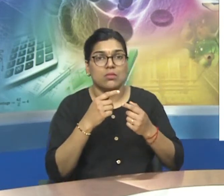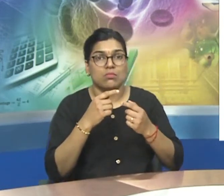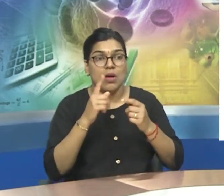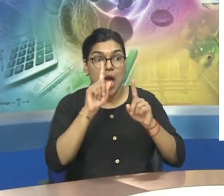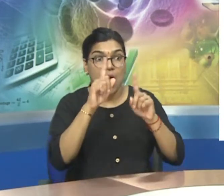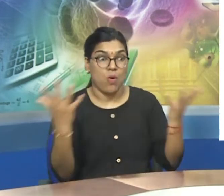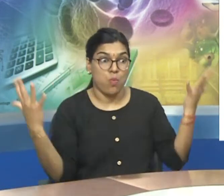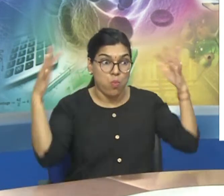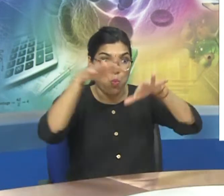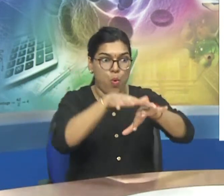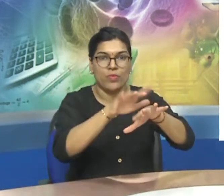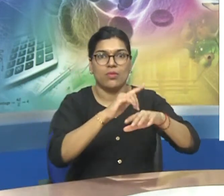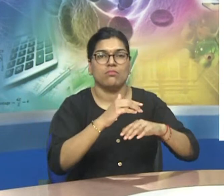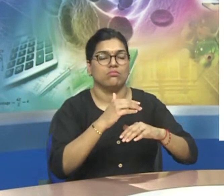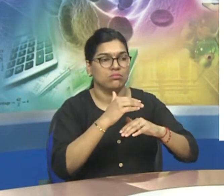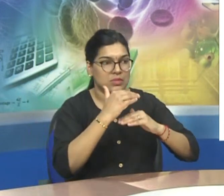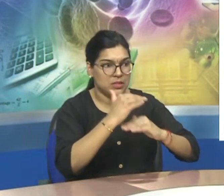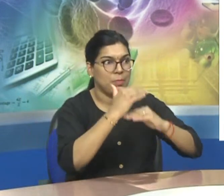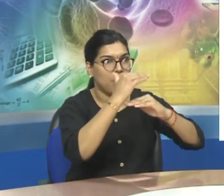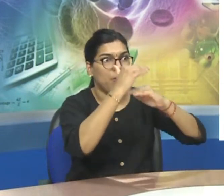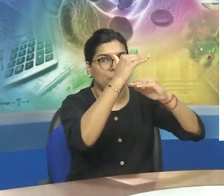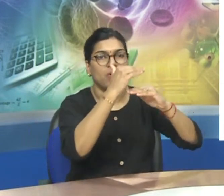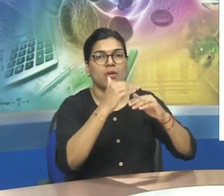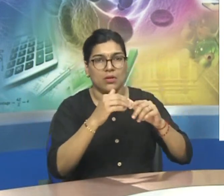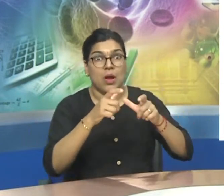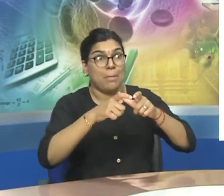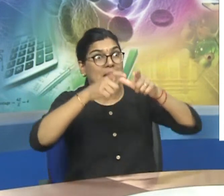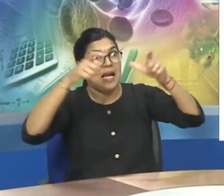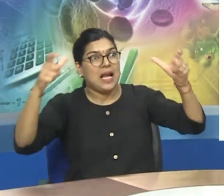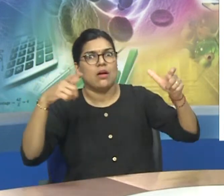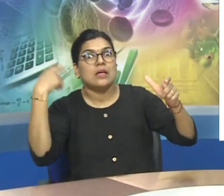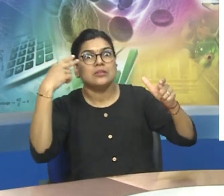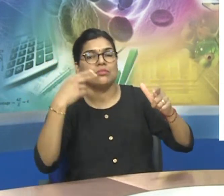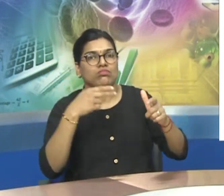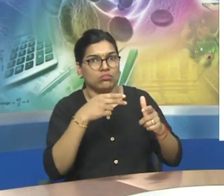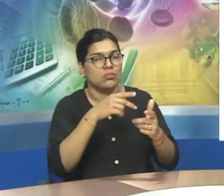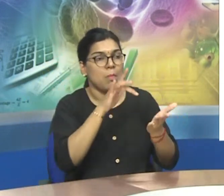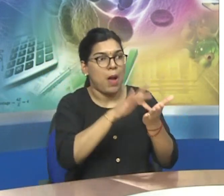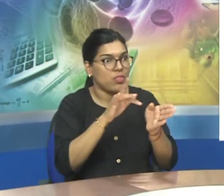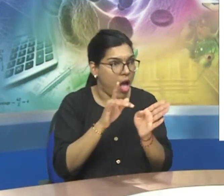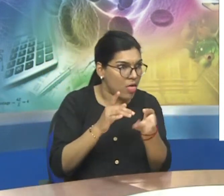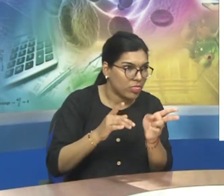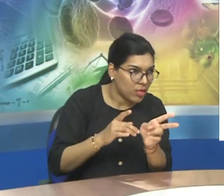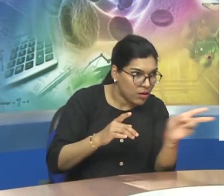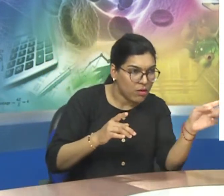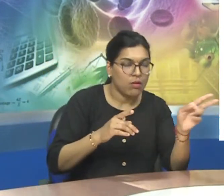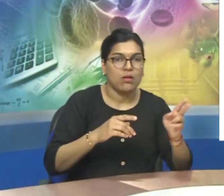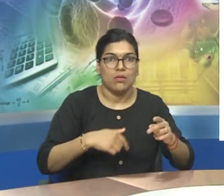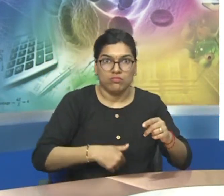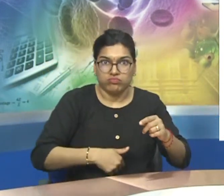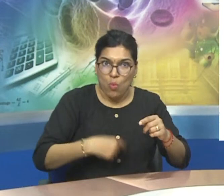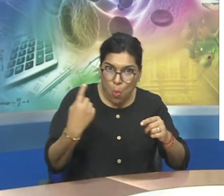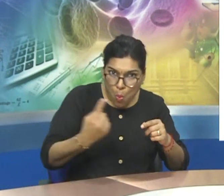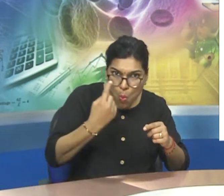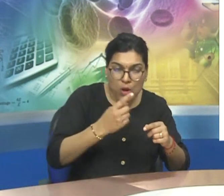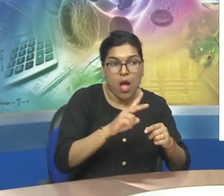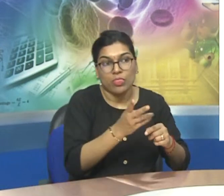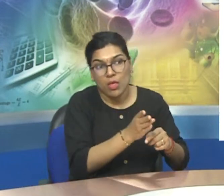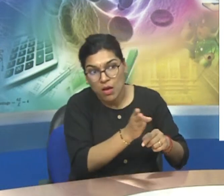Departments are there. It is not that in one hospital there are all types of